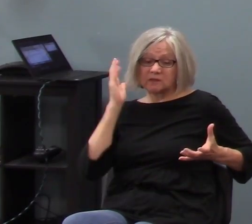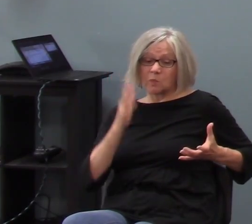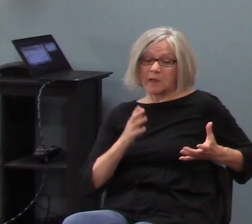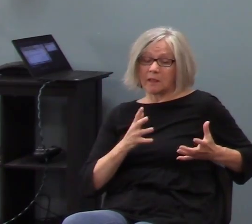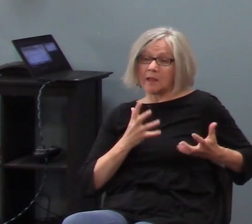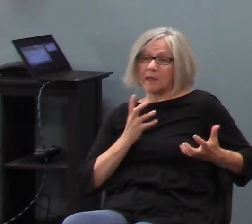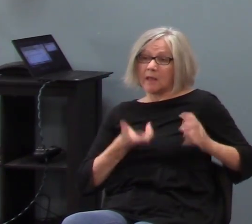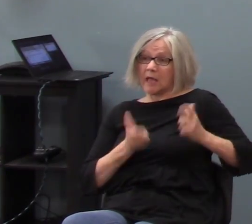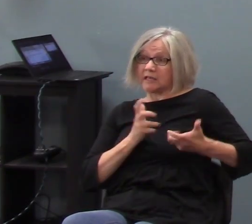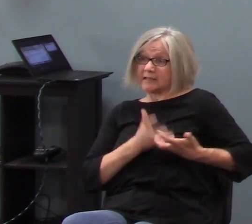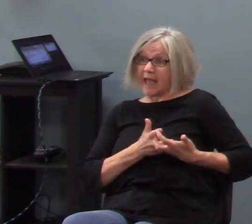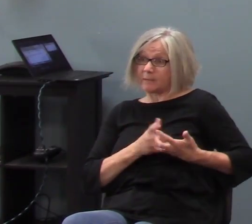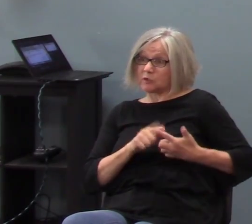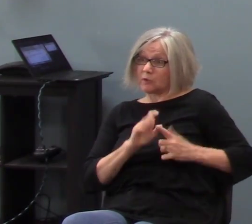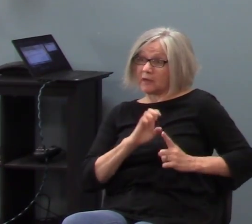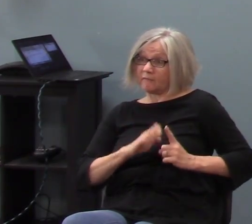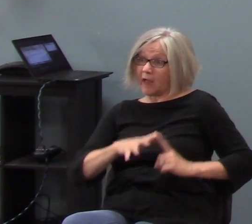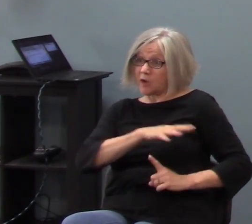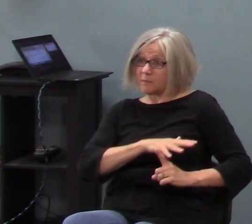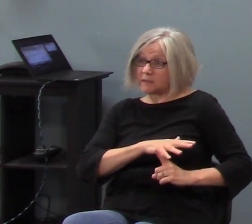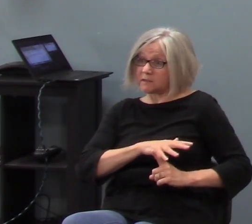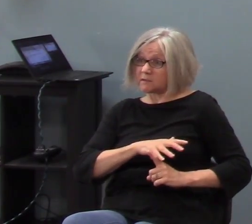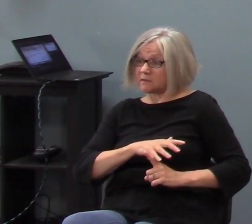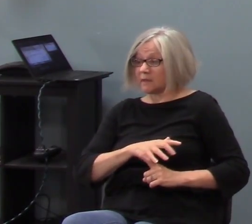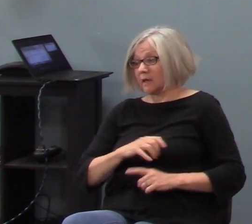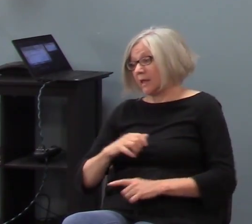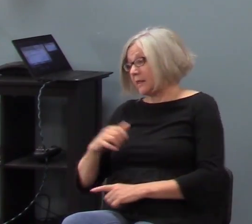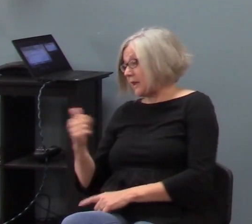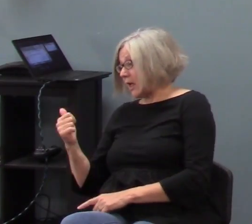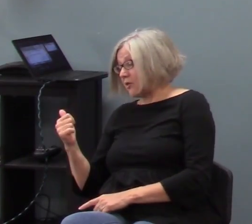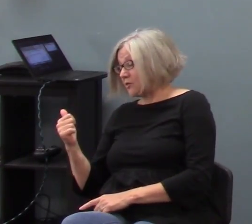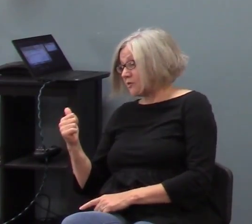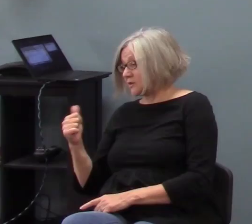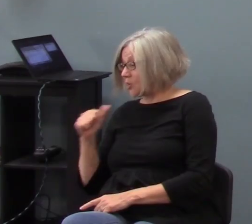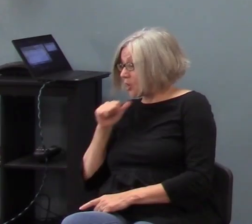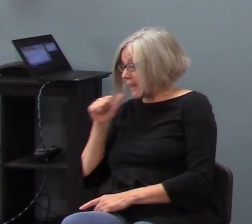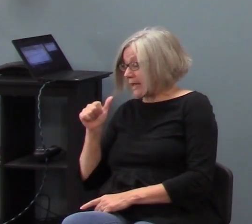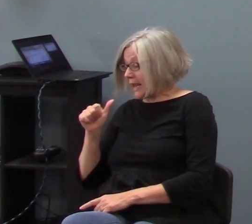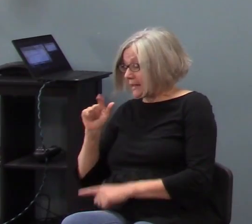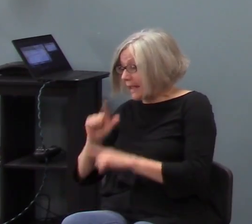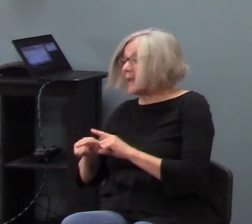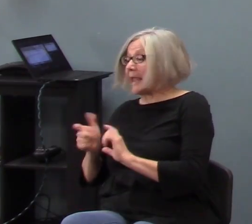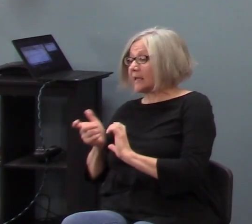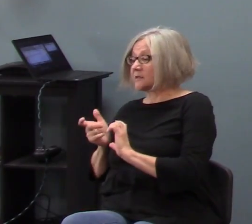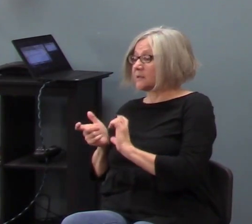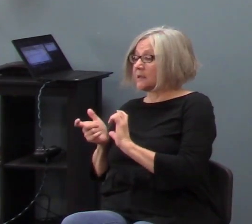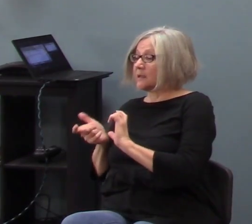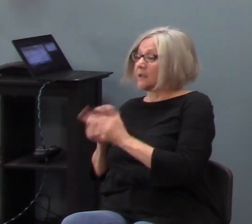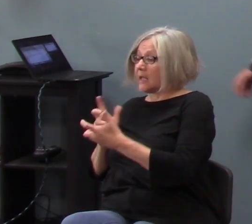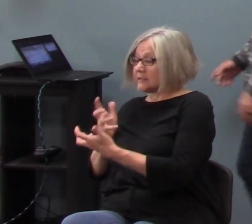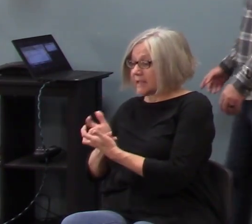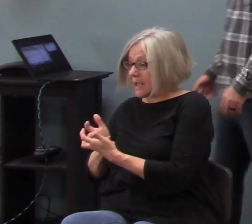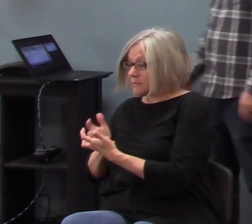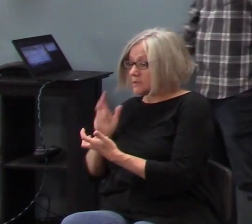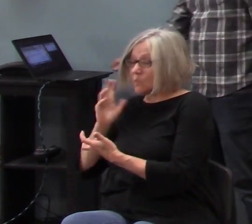that are not well adapted are going to die off, and the ones that are well adapted will survive and pass on their genes. Okay?